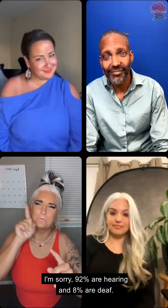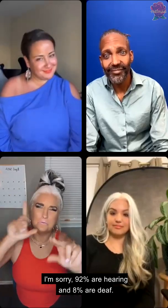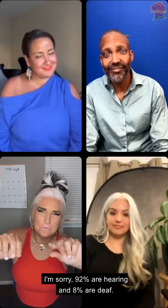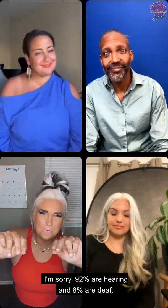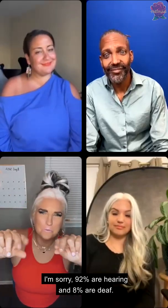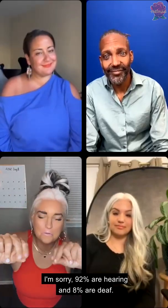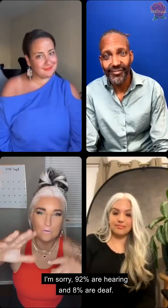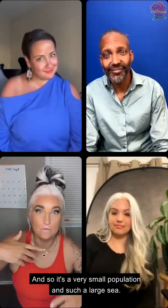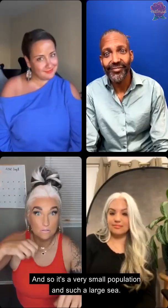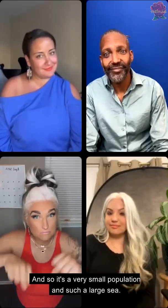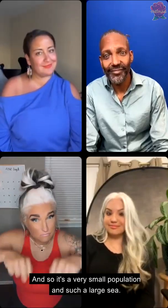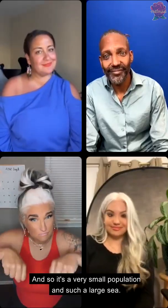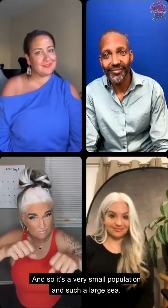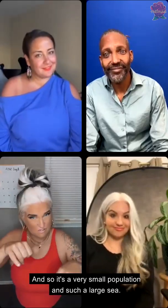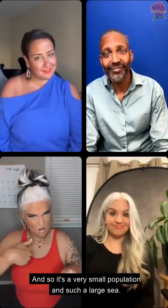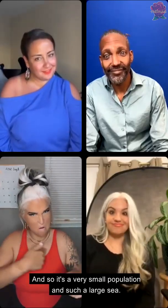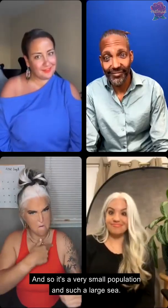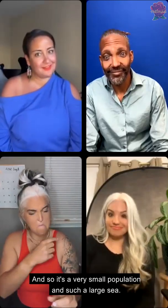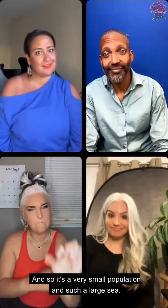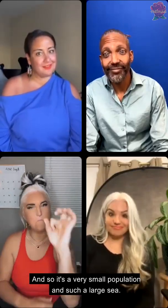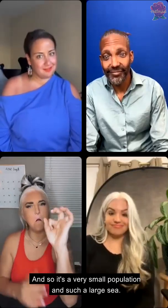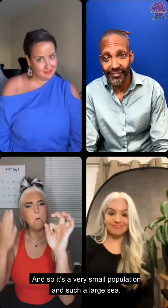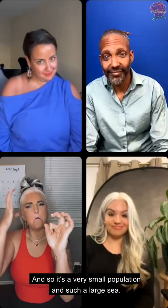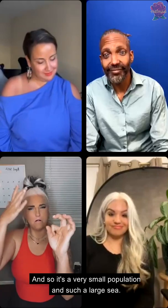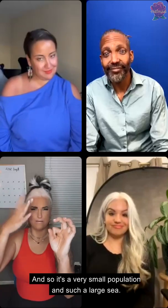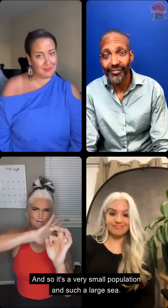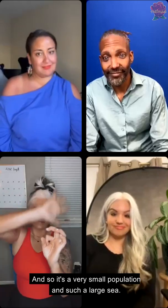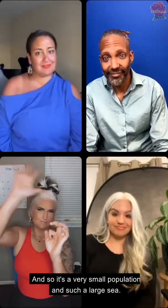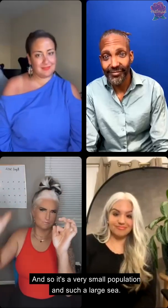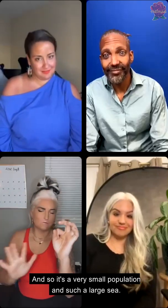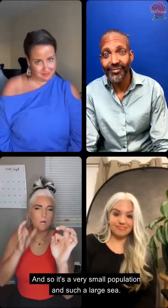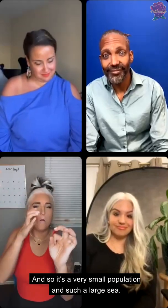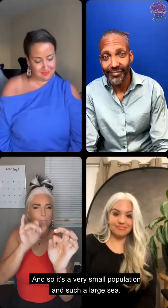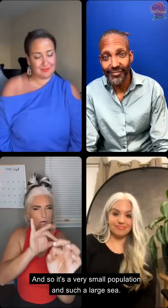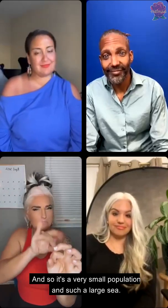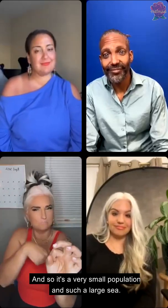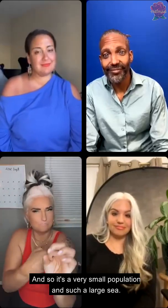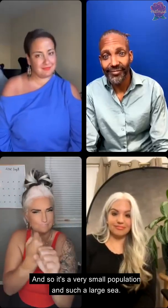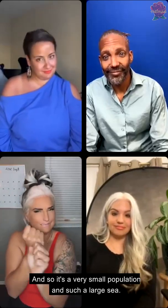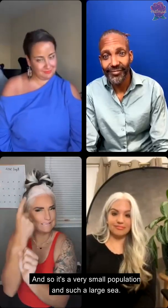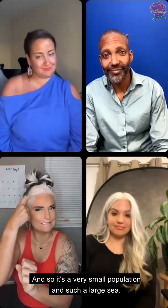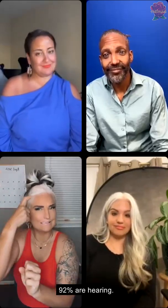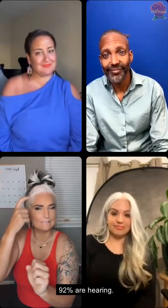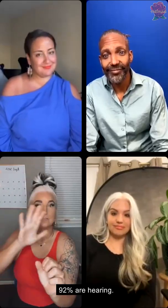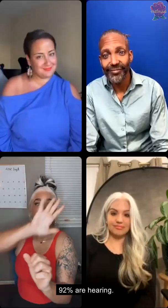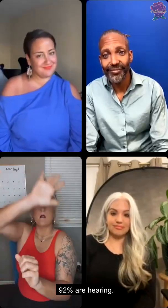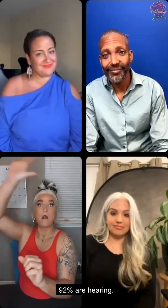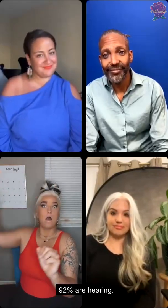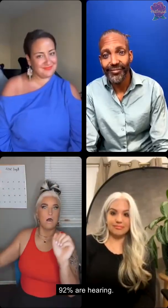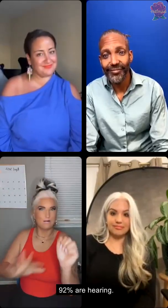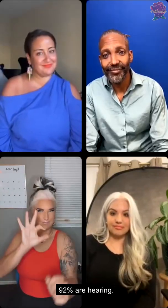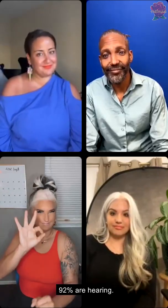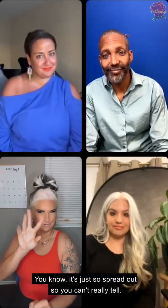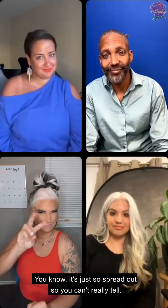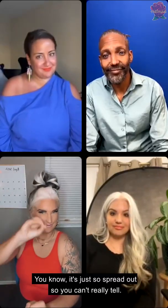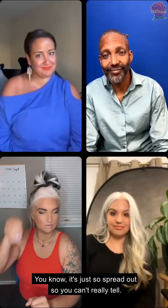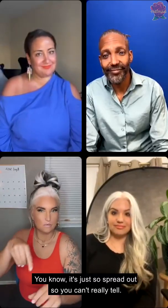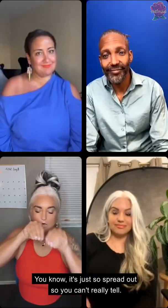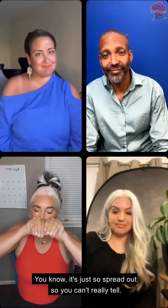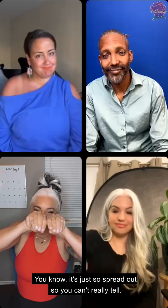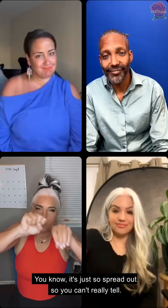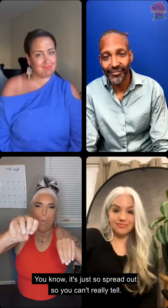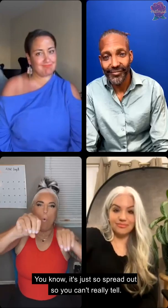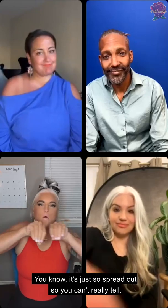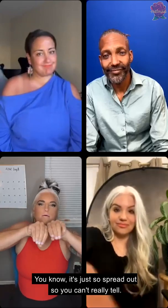Wardenbergs are hearing and 8% are deaf. And so it's a very small population in such a large C. 92 are